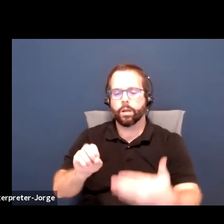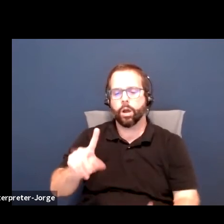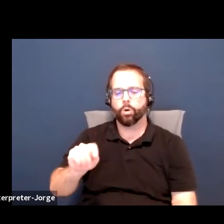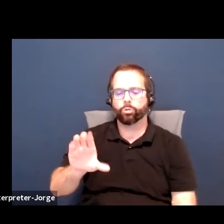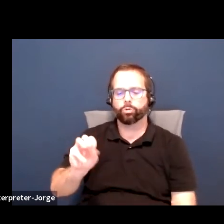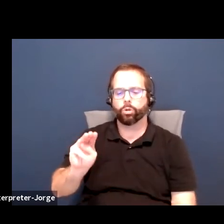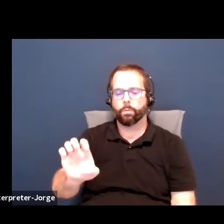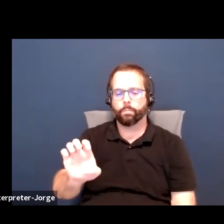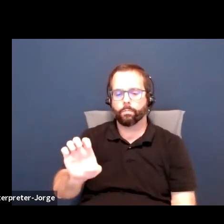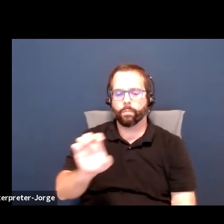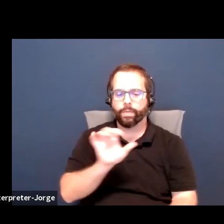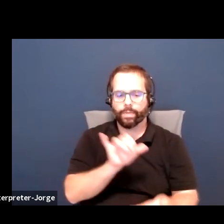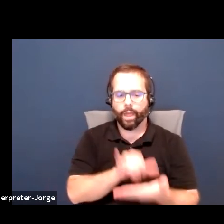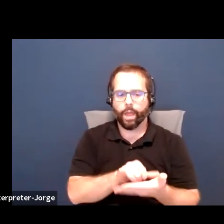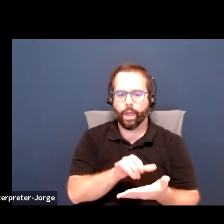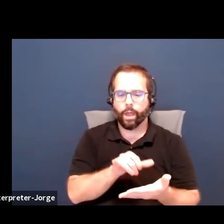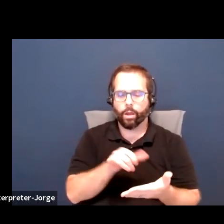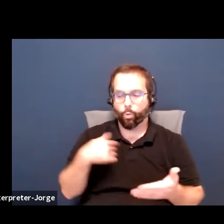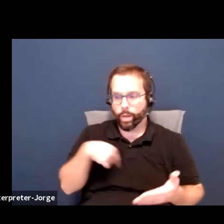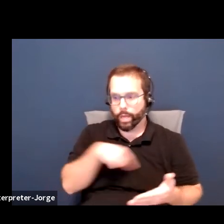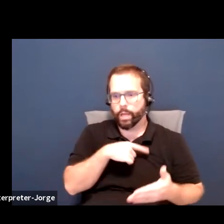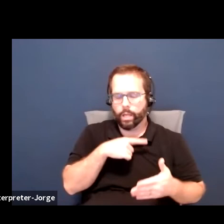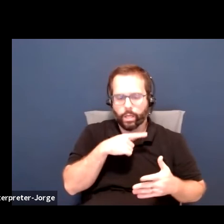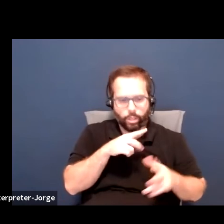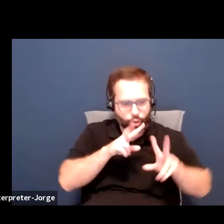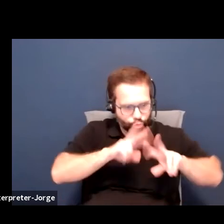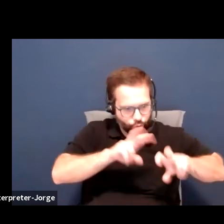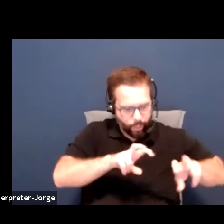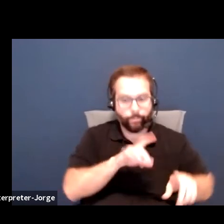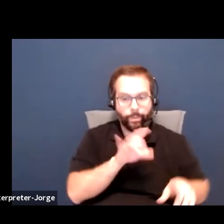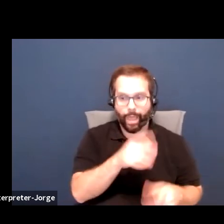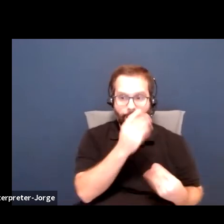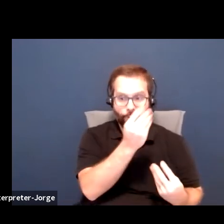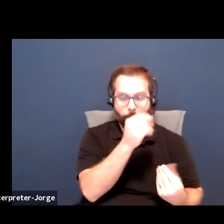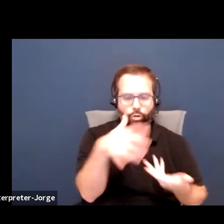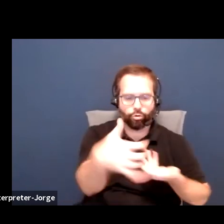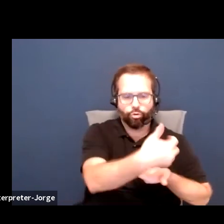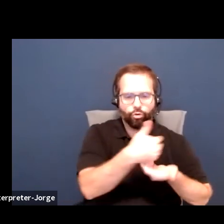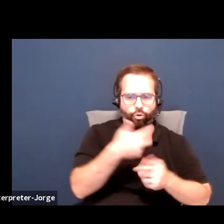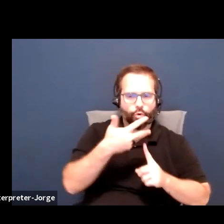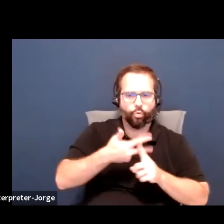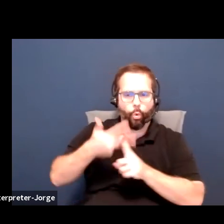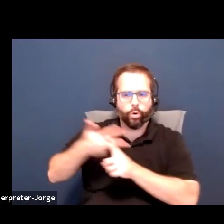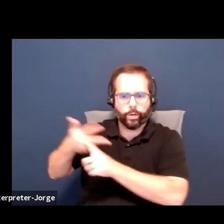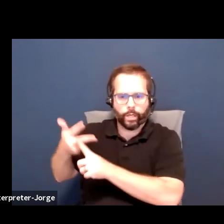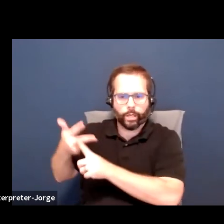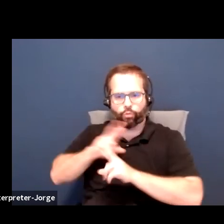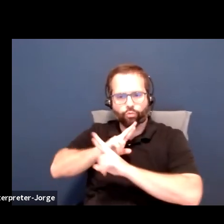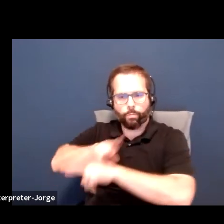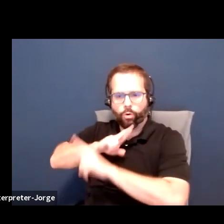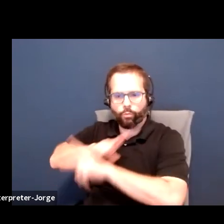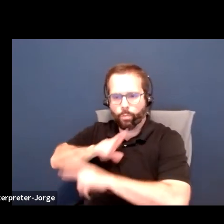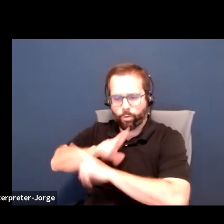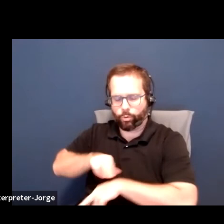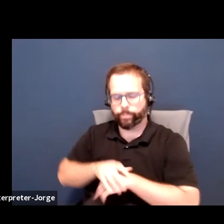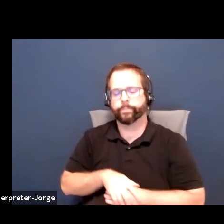in quarterly. And one of the main people it goes to, well, there's sort of two, in addition